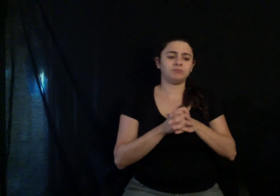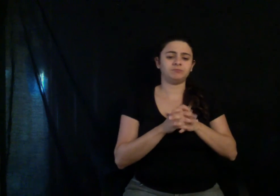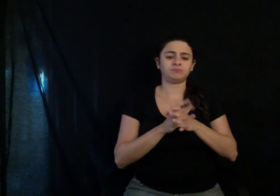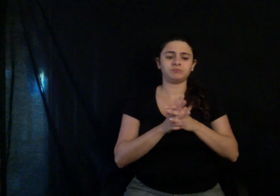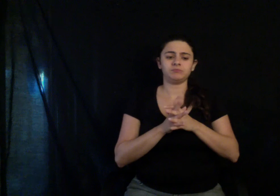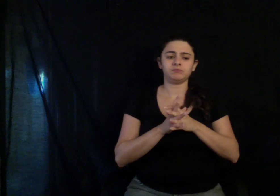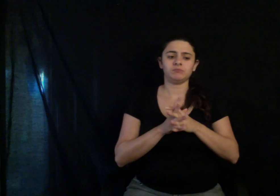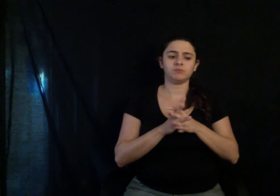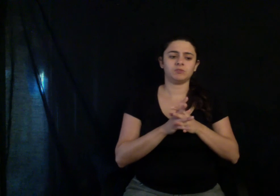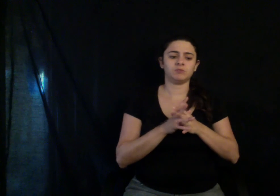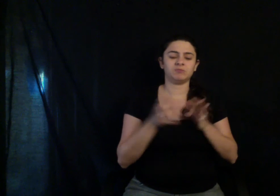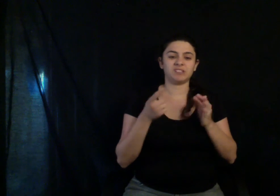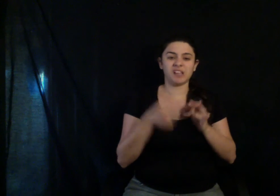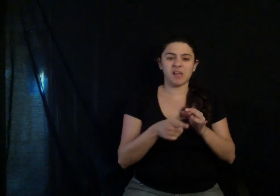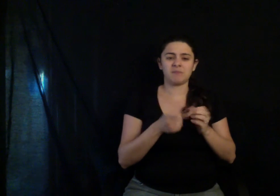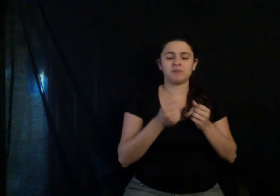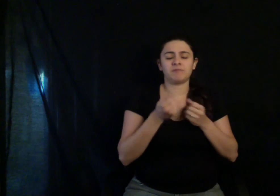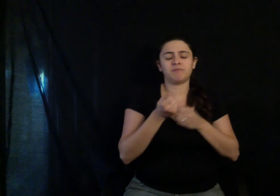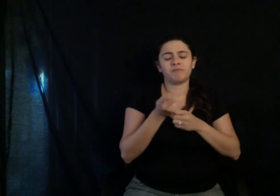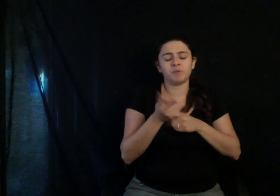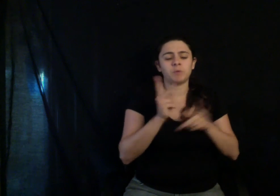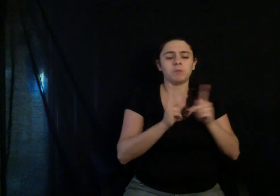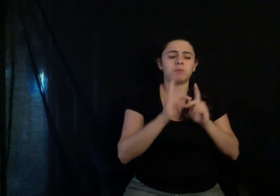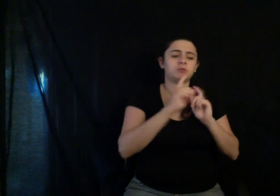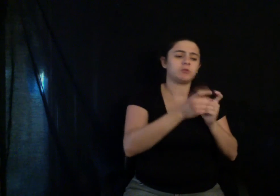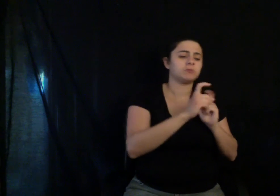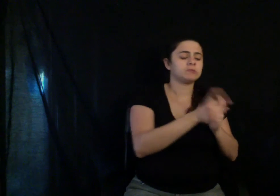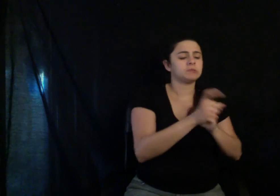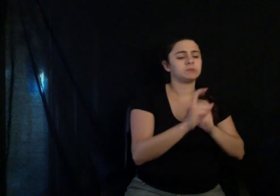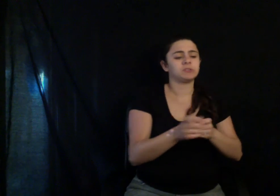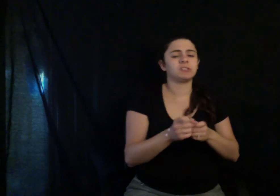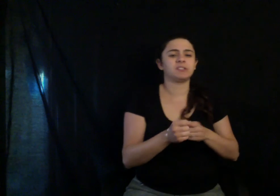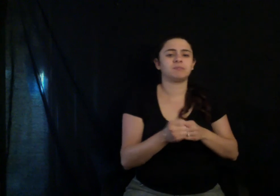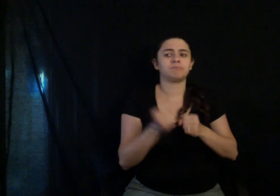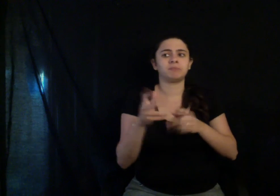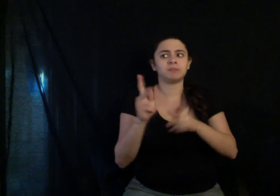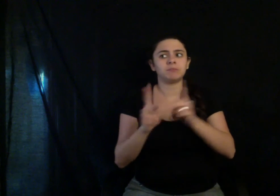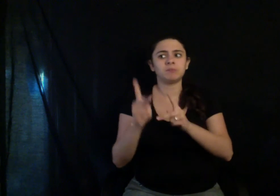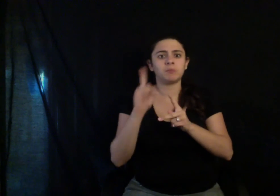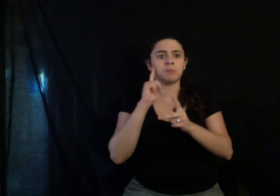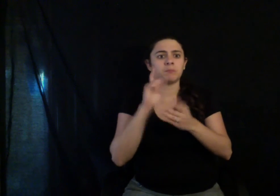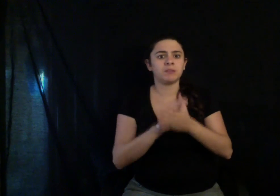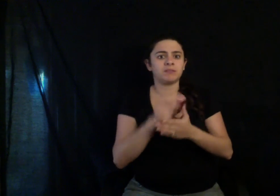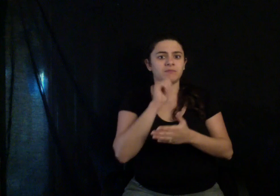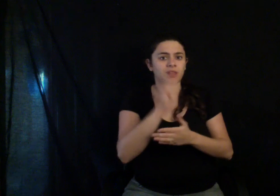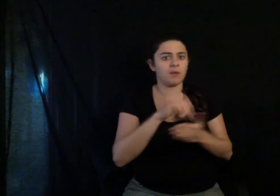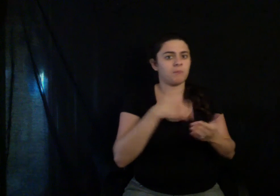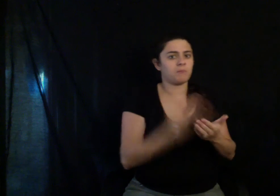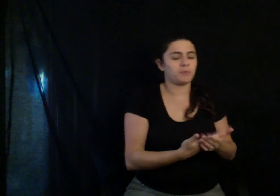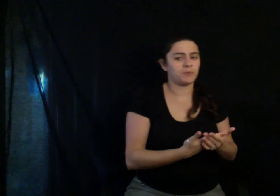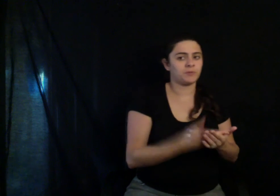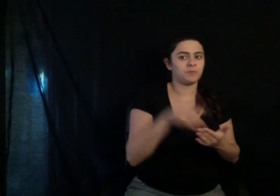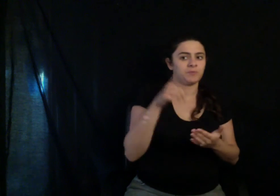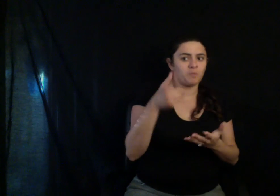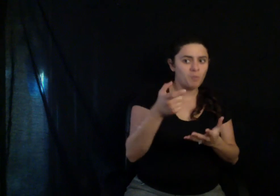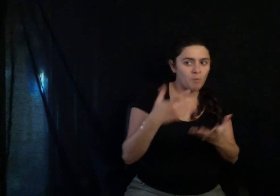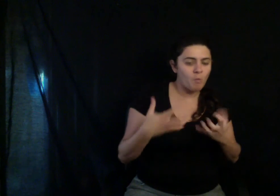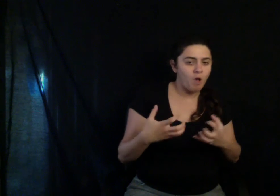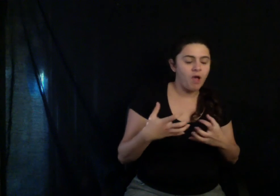get donations, but it was kind of hard to prove that. I was like, guys, I wish this wasn't real. I wish it was a joke. And